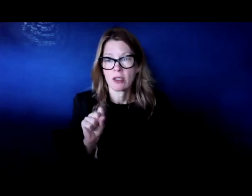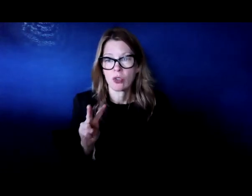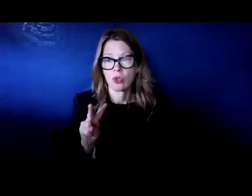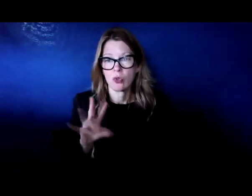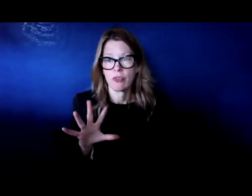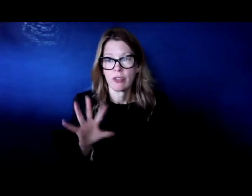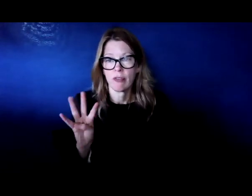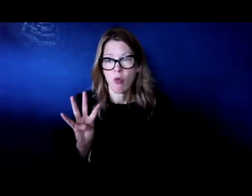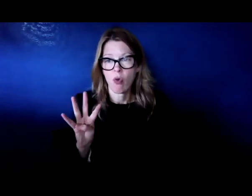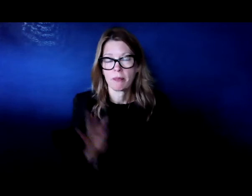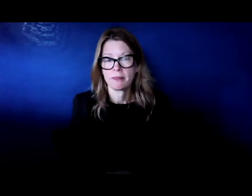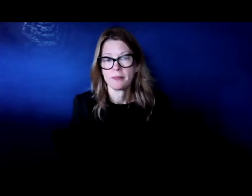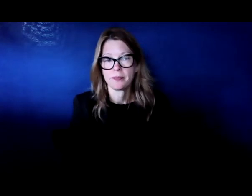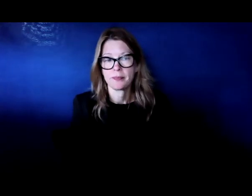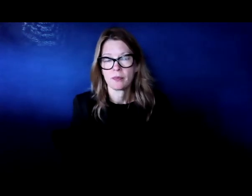S254.